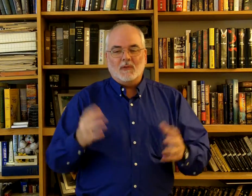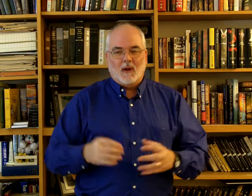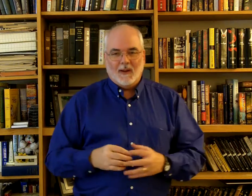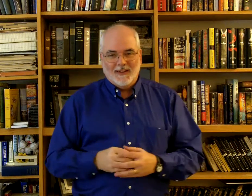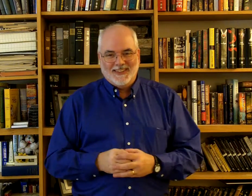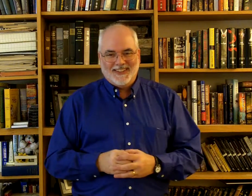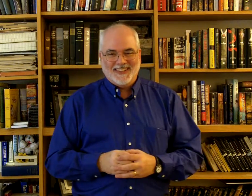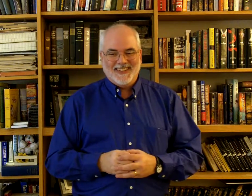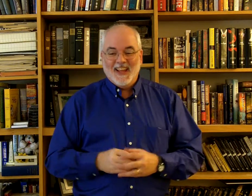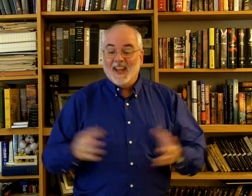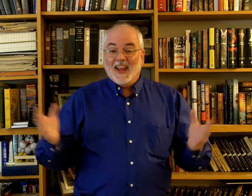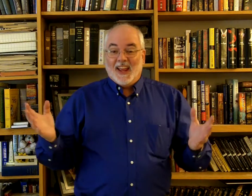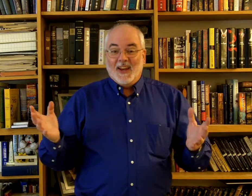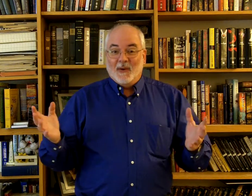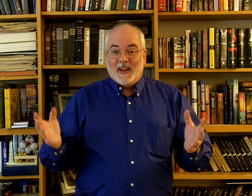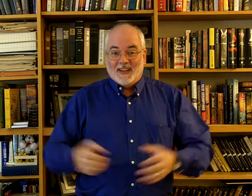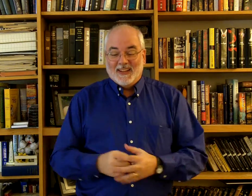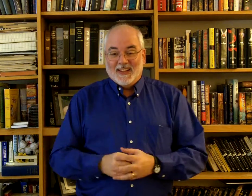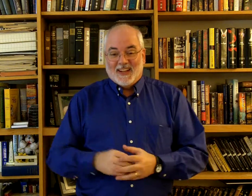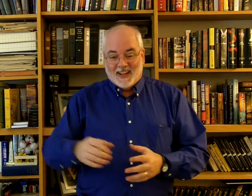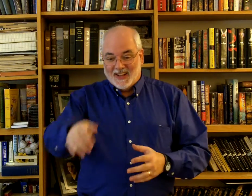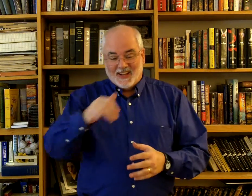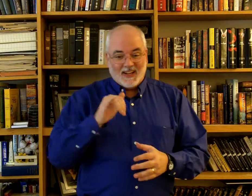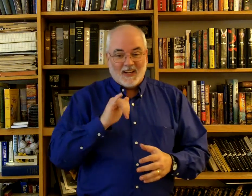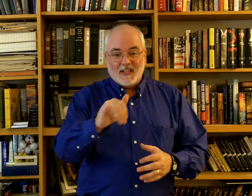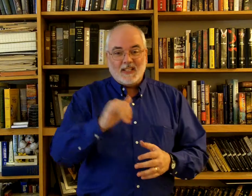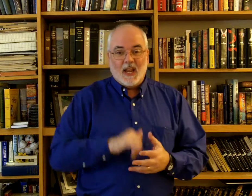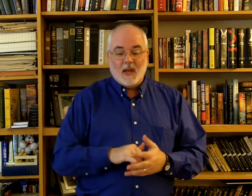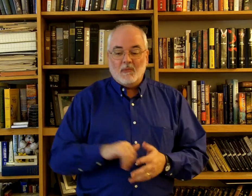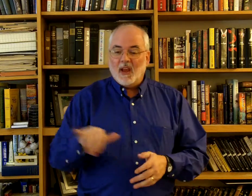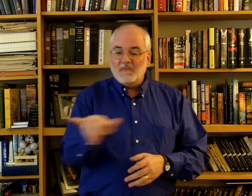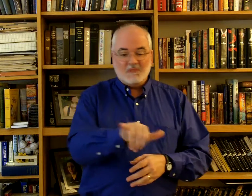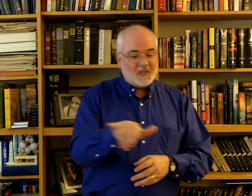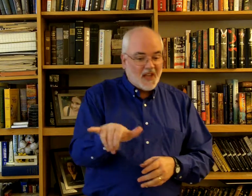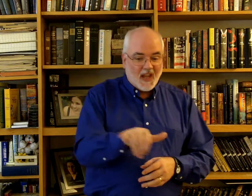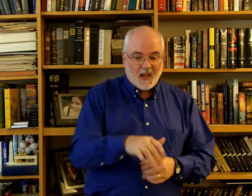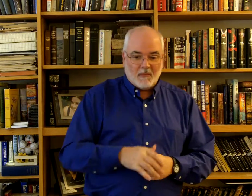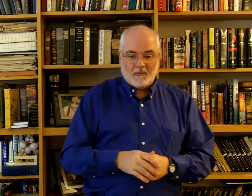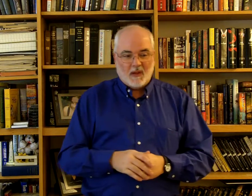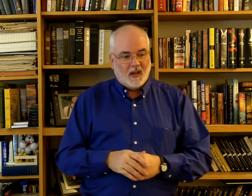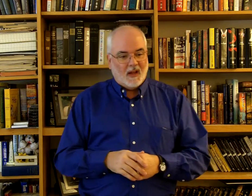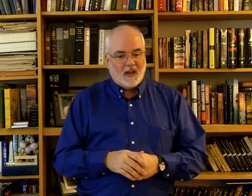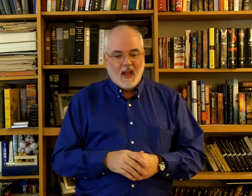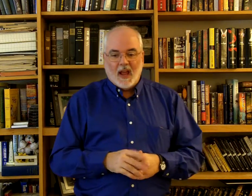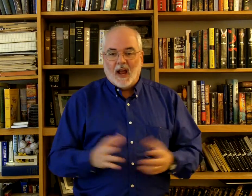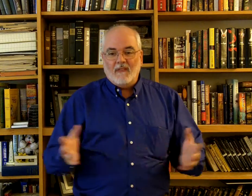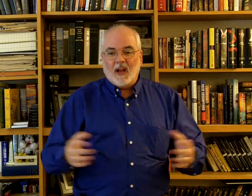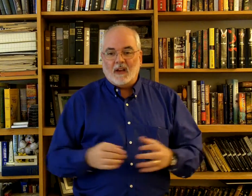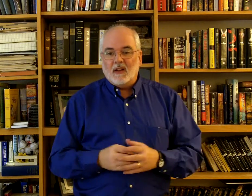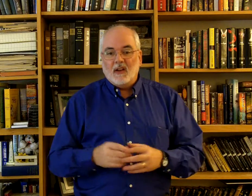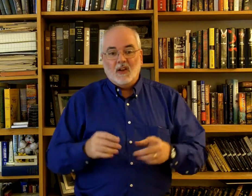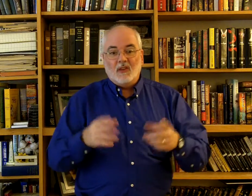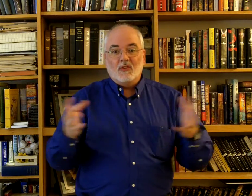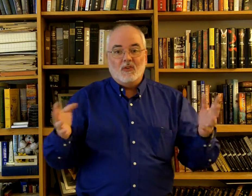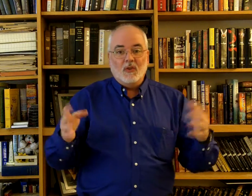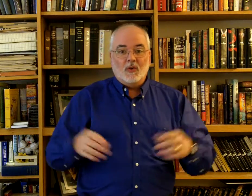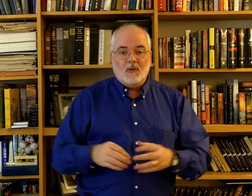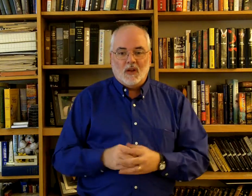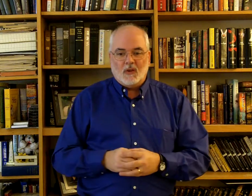sorry. Anyway, same. And same. I've got